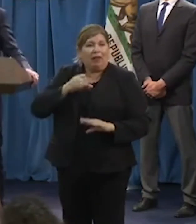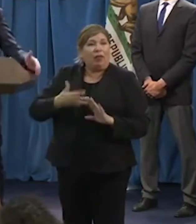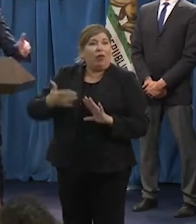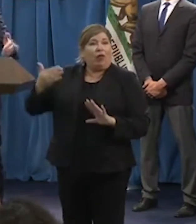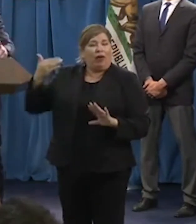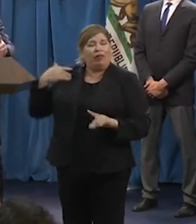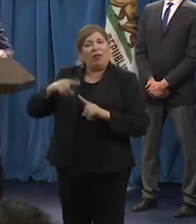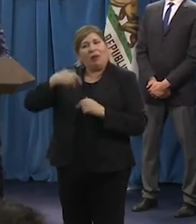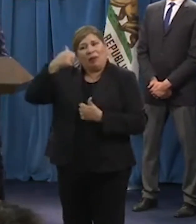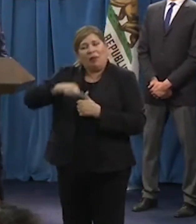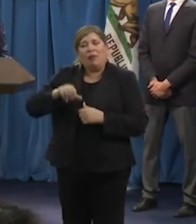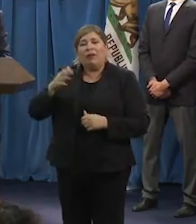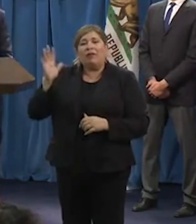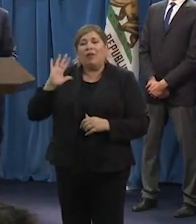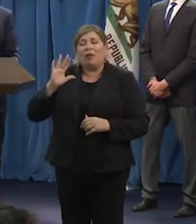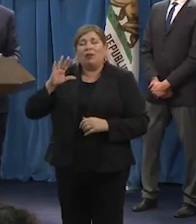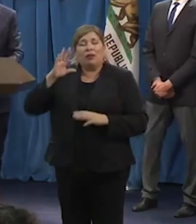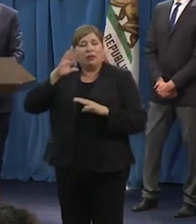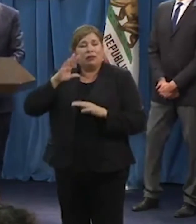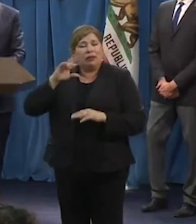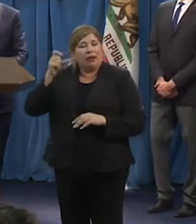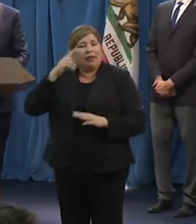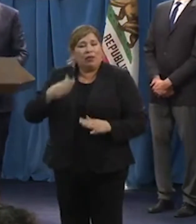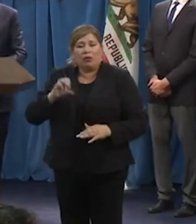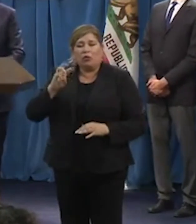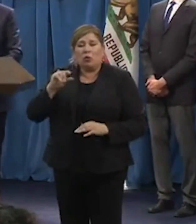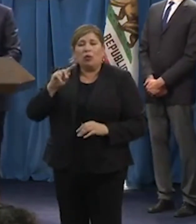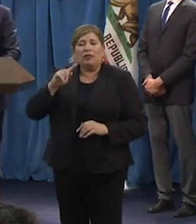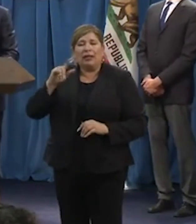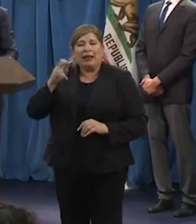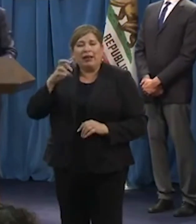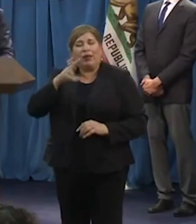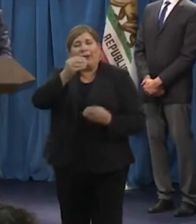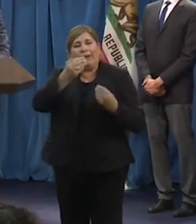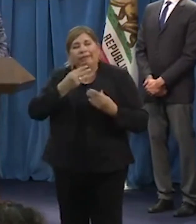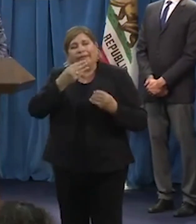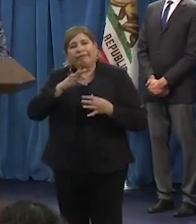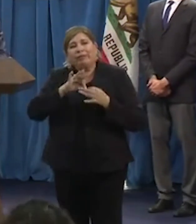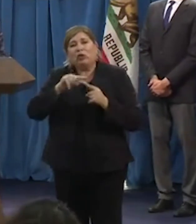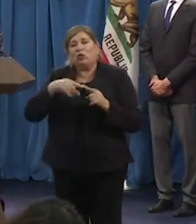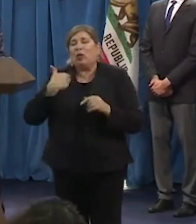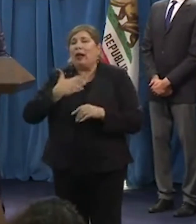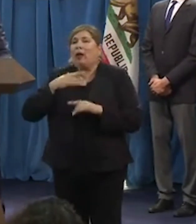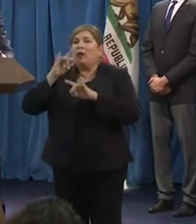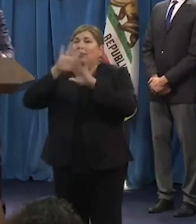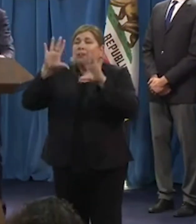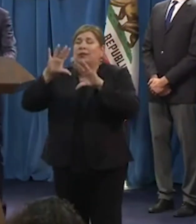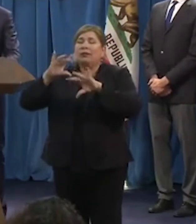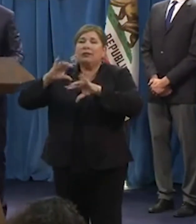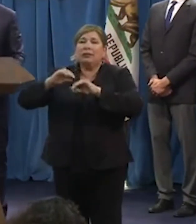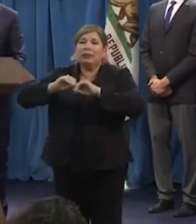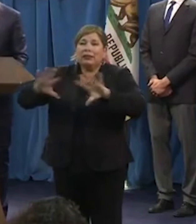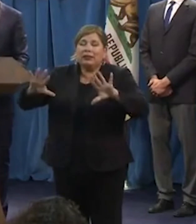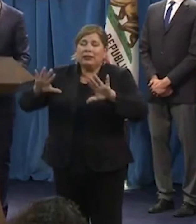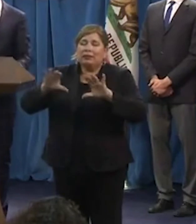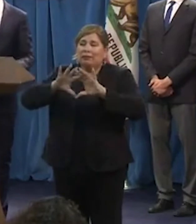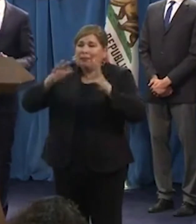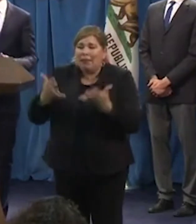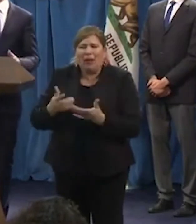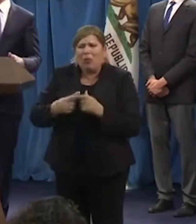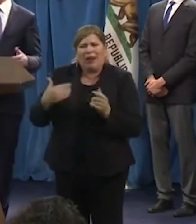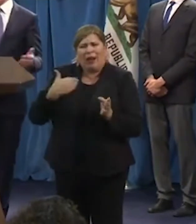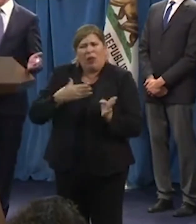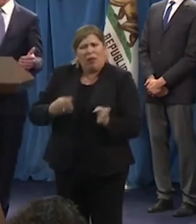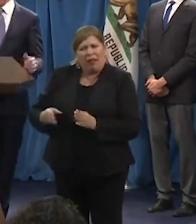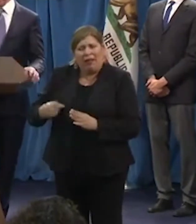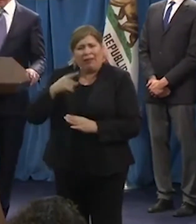Governor Schwarzenegger providing me information of considerations as it relates to our pandemic plans and some of his unique experience. I've had the